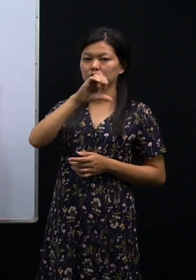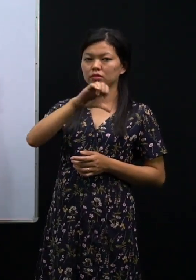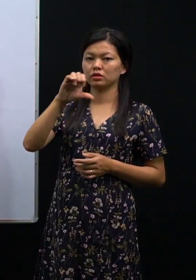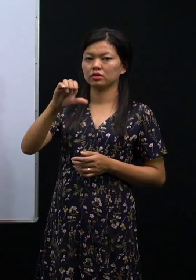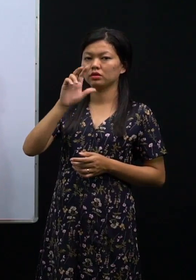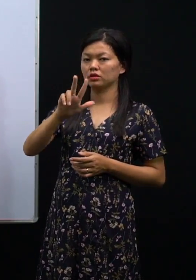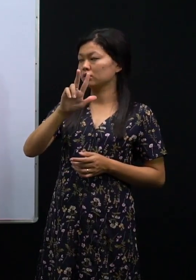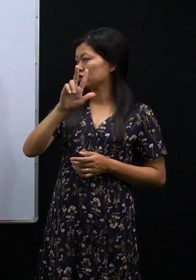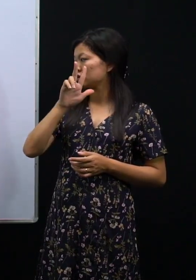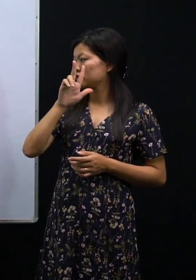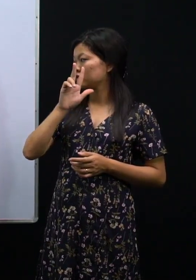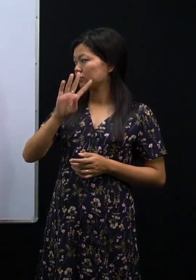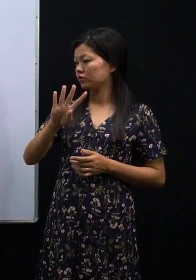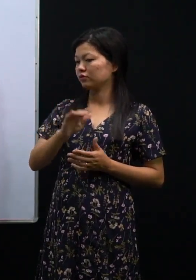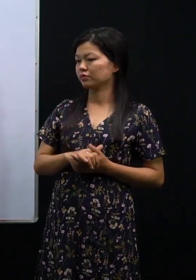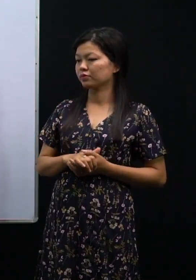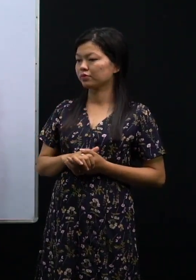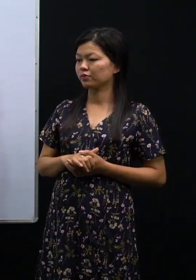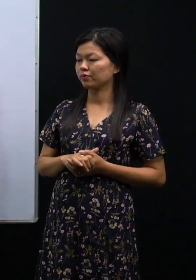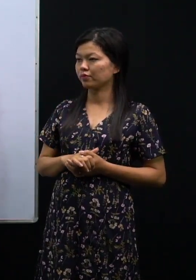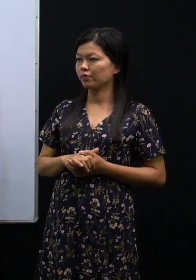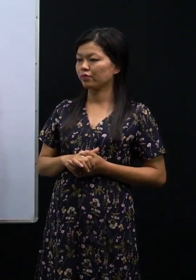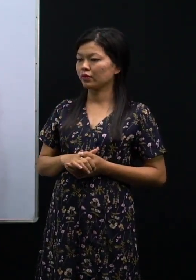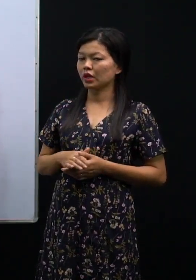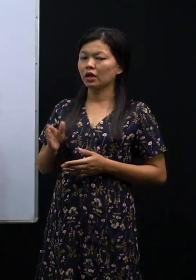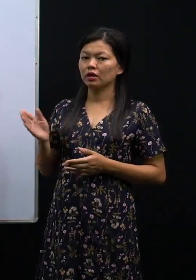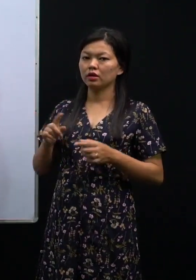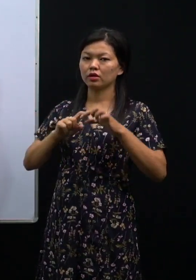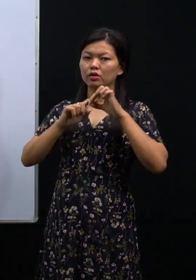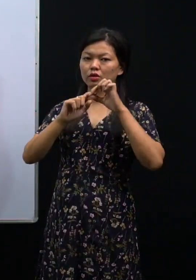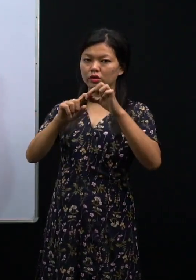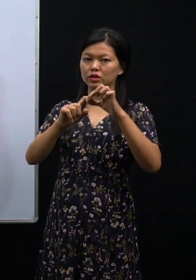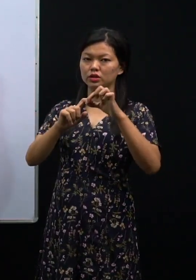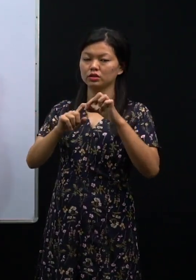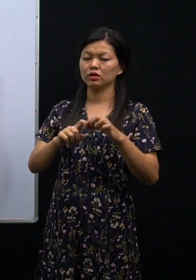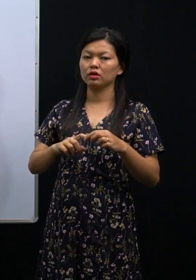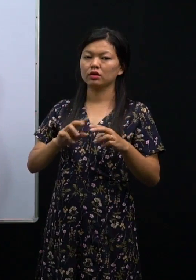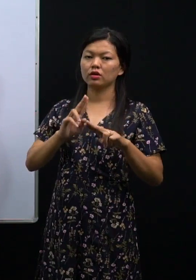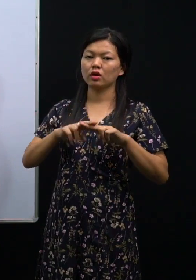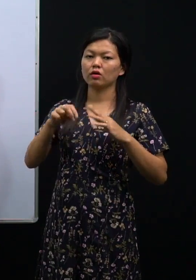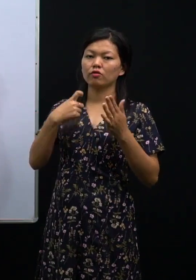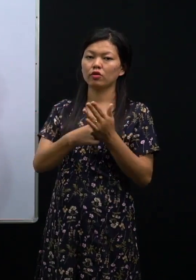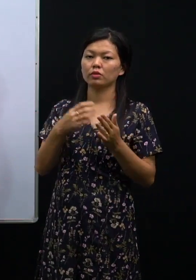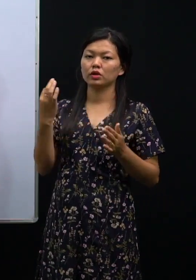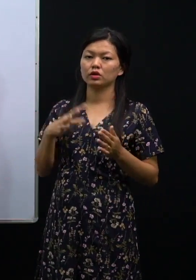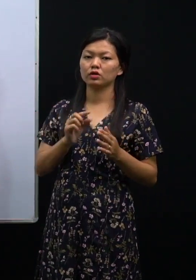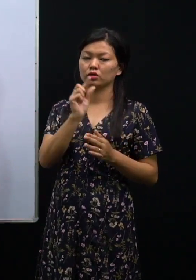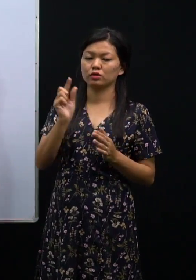can solve. Clear? Now I'll do some question factorize using identity. Clear?